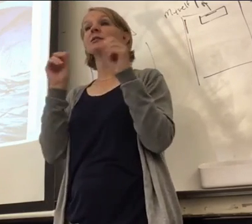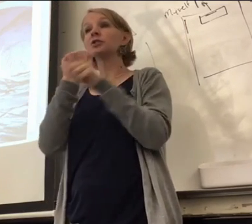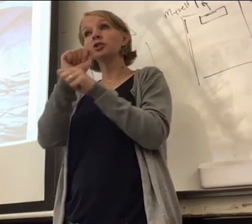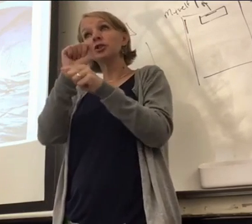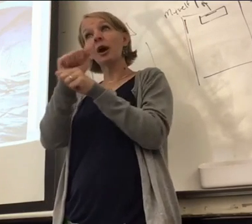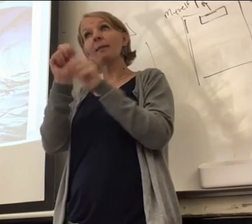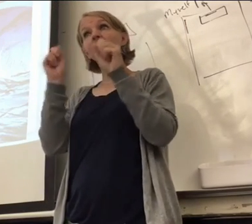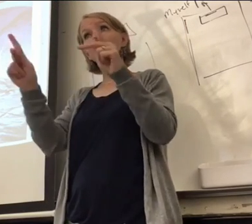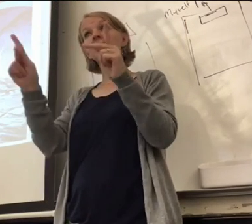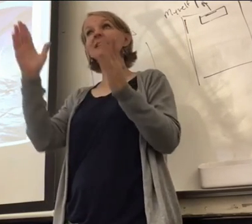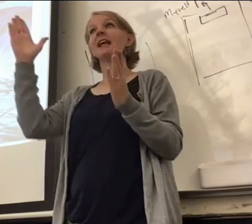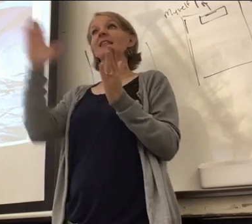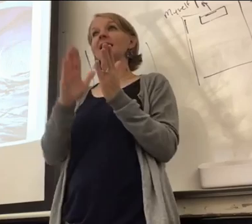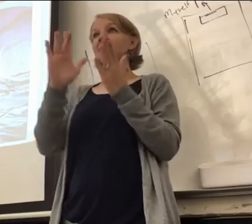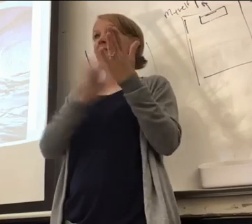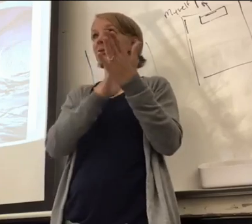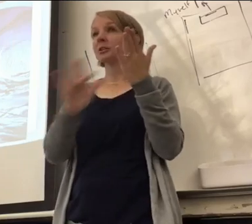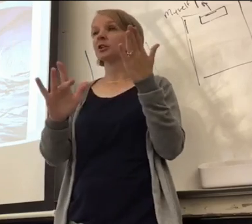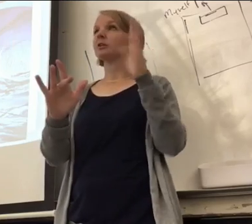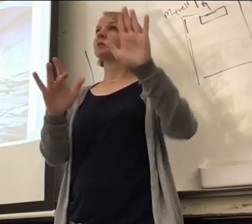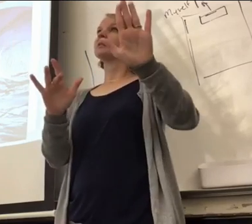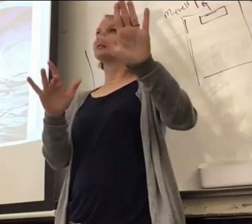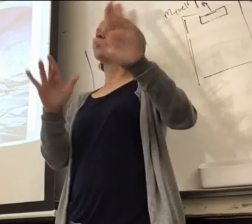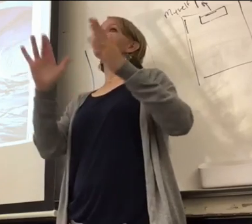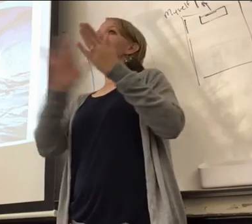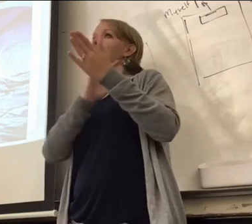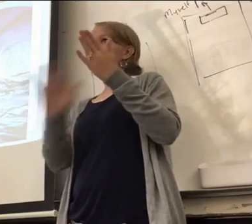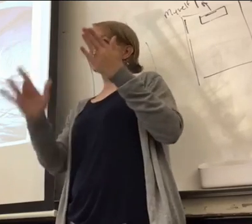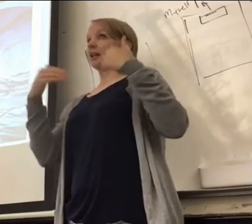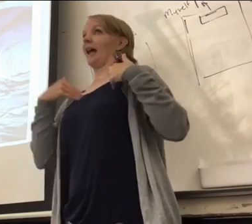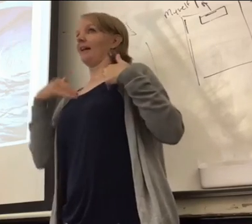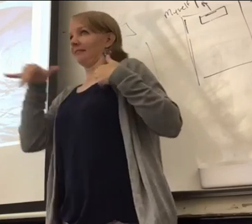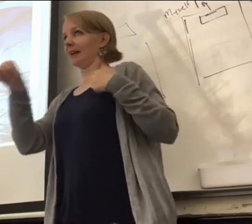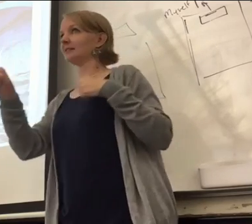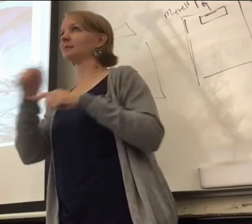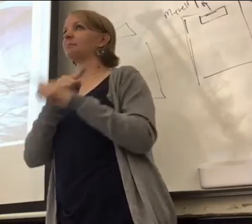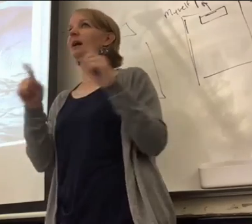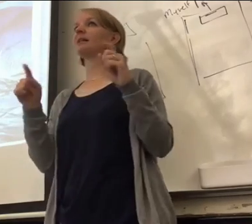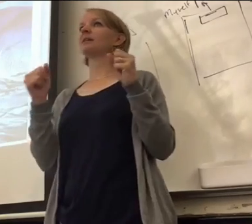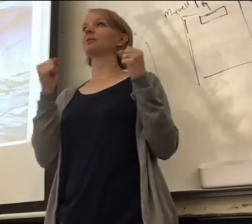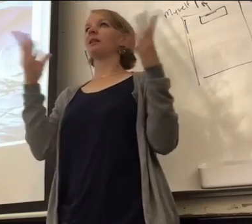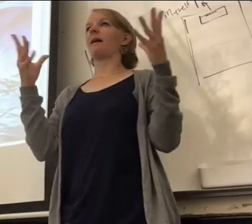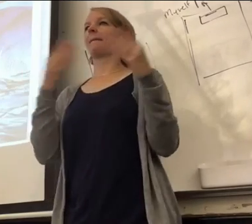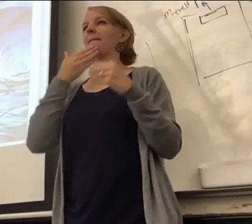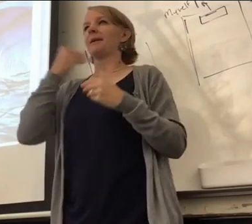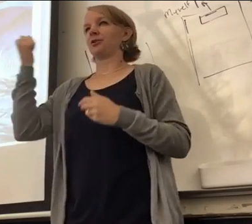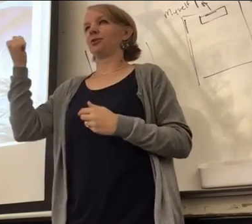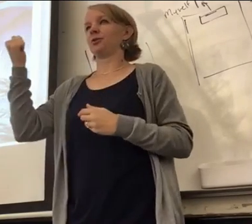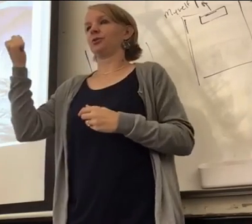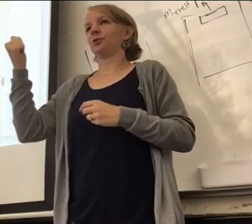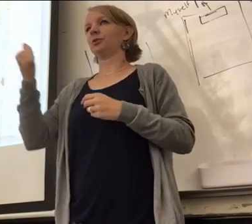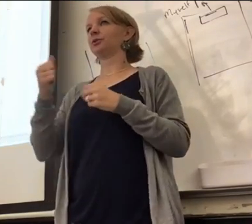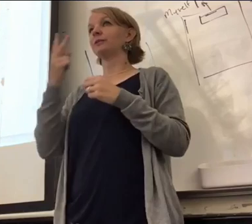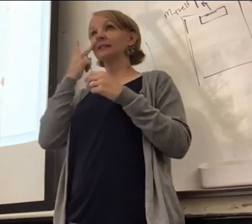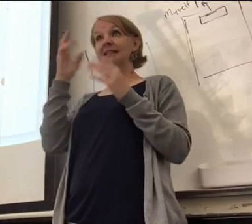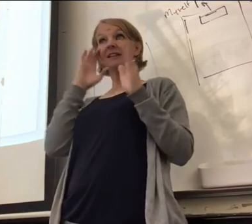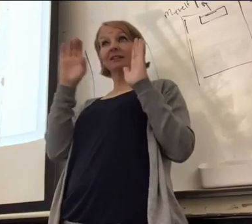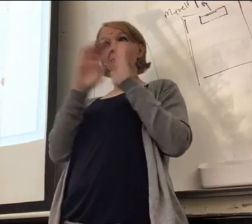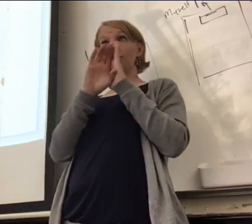opportunities, less discrimination. Does that mean there was no discrimination? Not at all. But it was a lot better. If you look at this